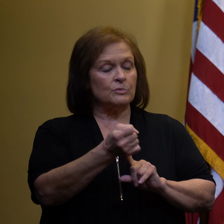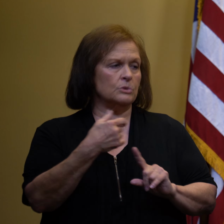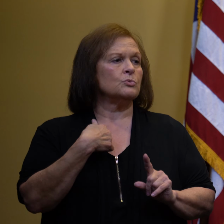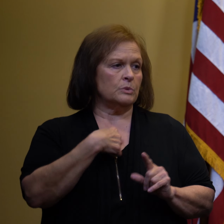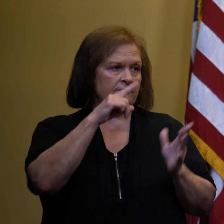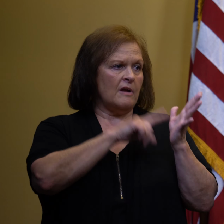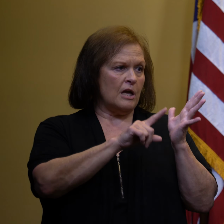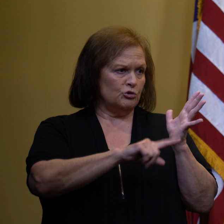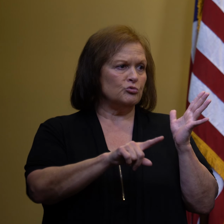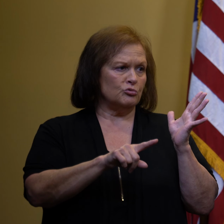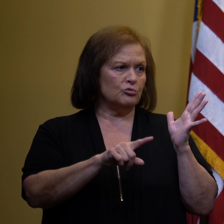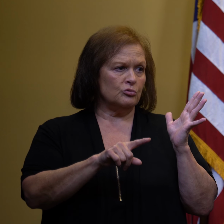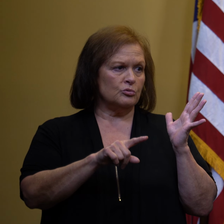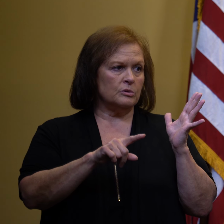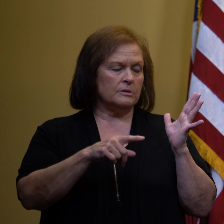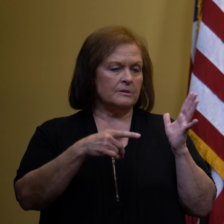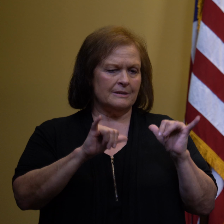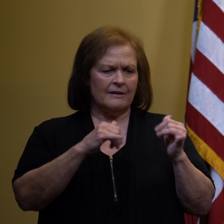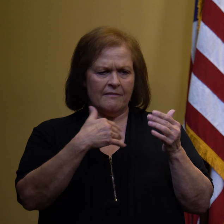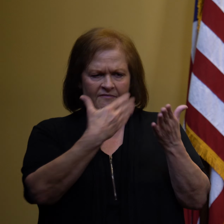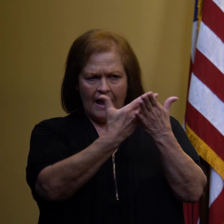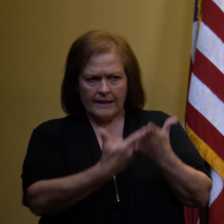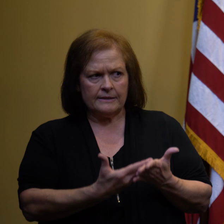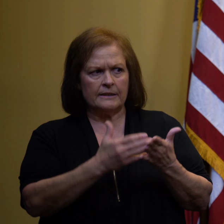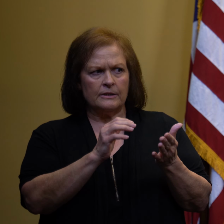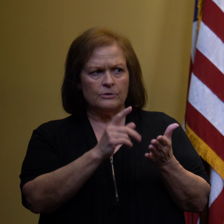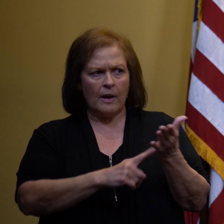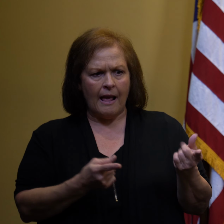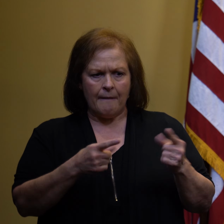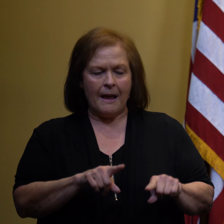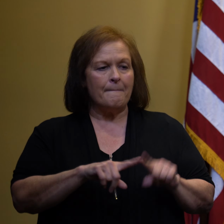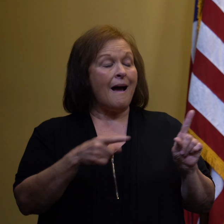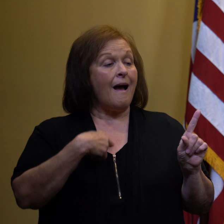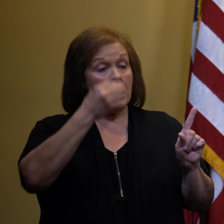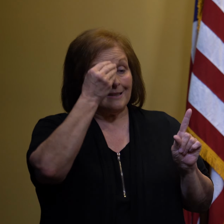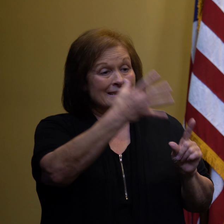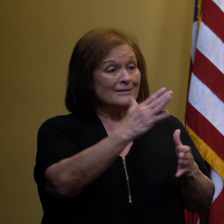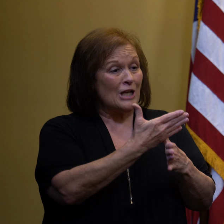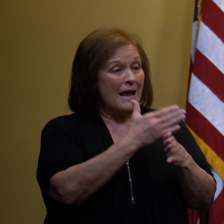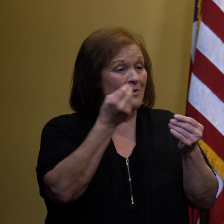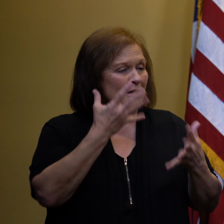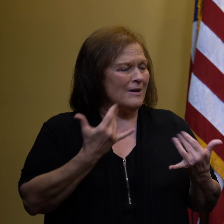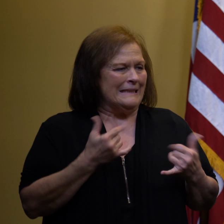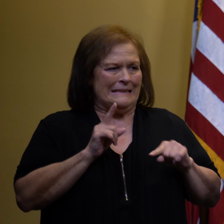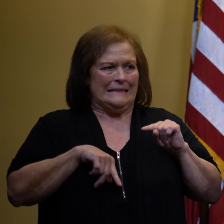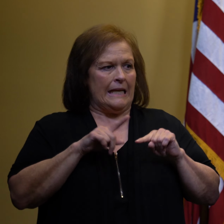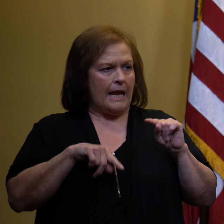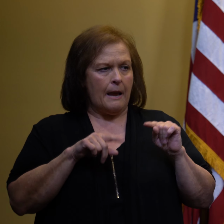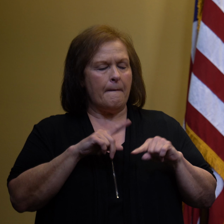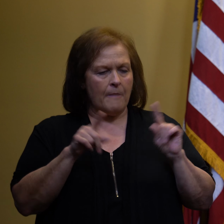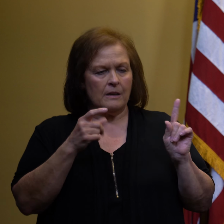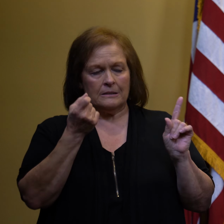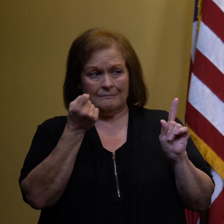there are some facts, again, that's affiliated with those incidents that I cannot share at this time, but